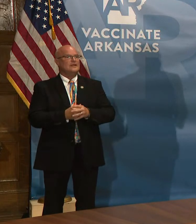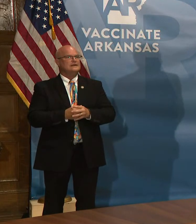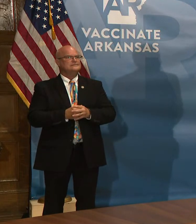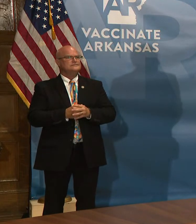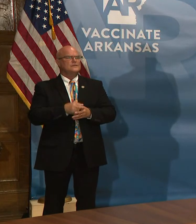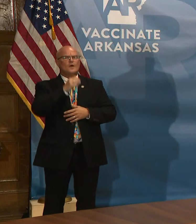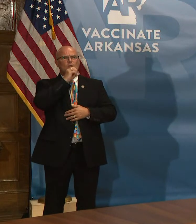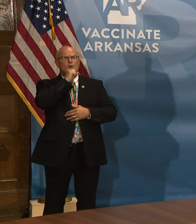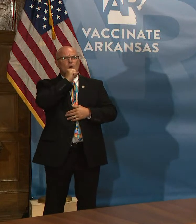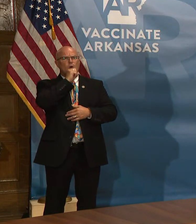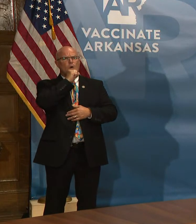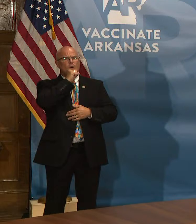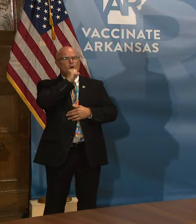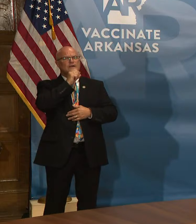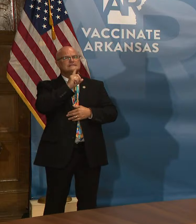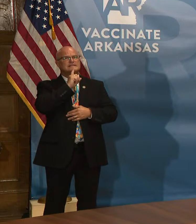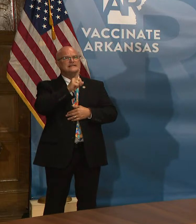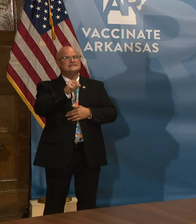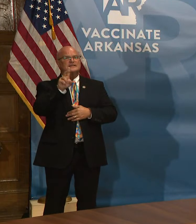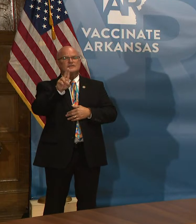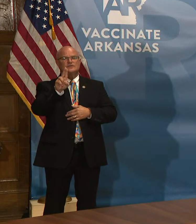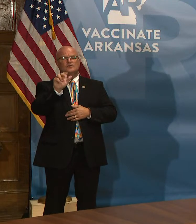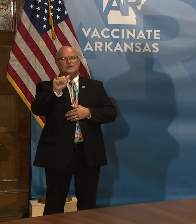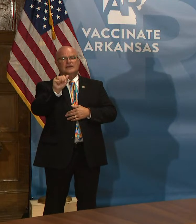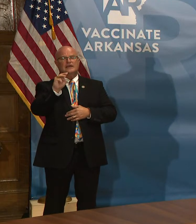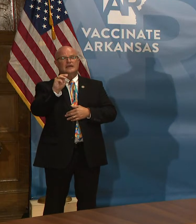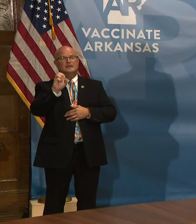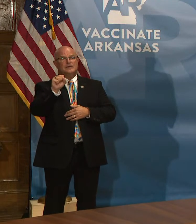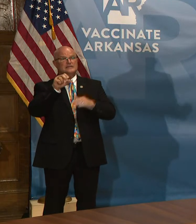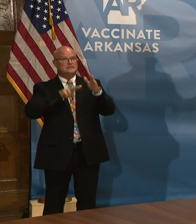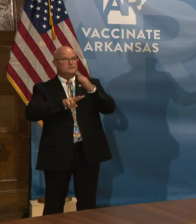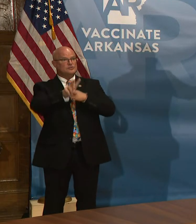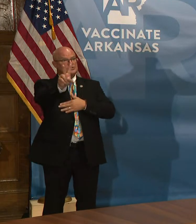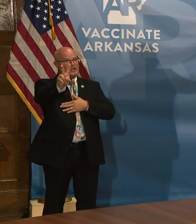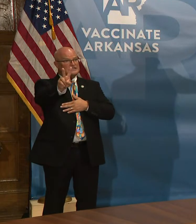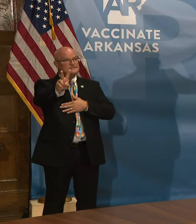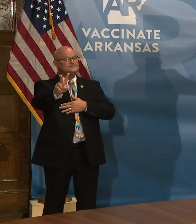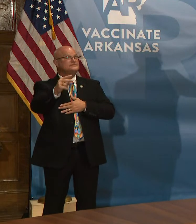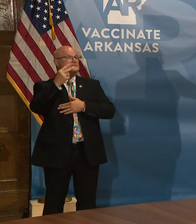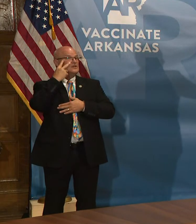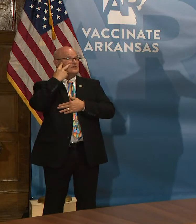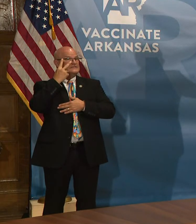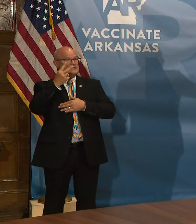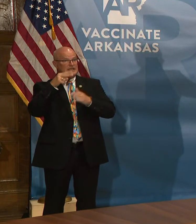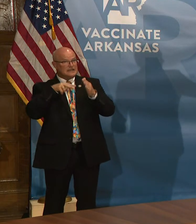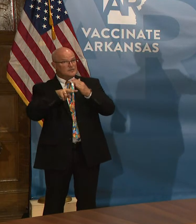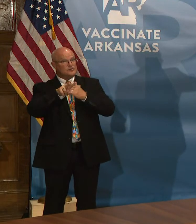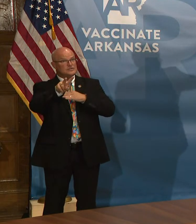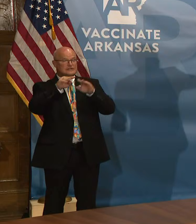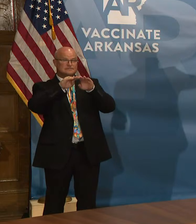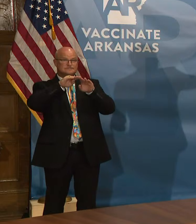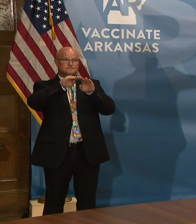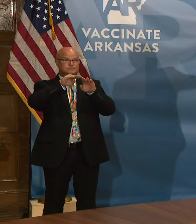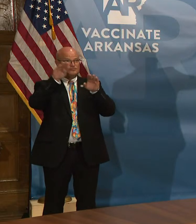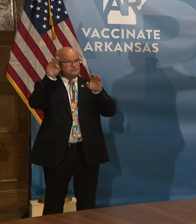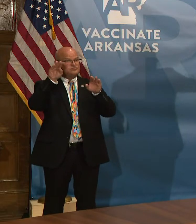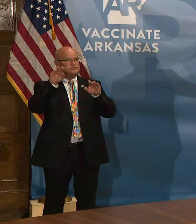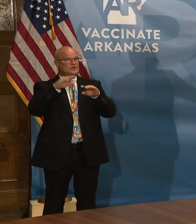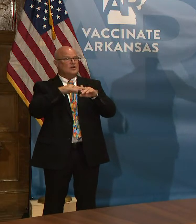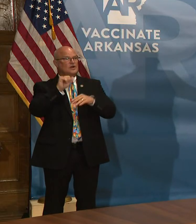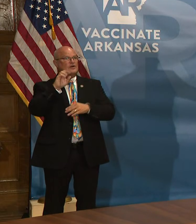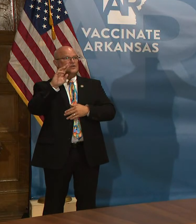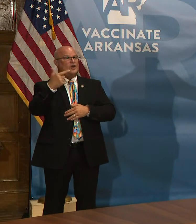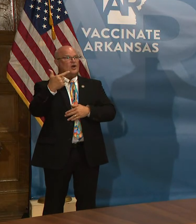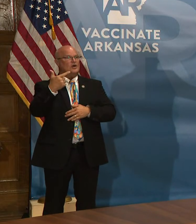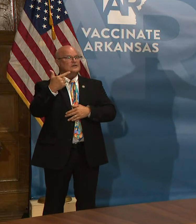darker orange is the UAMS projection, and you can see the projection that was on